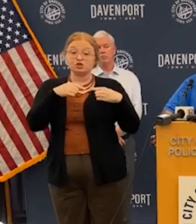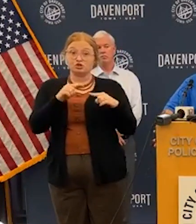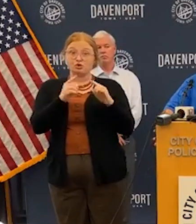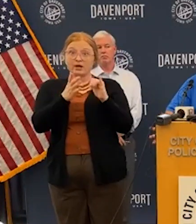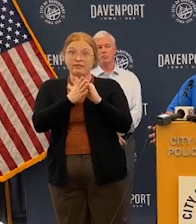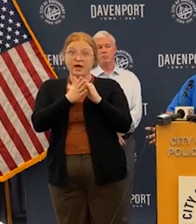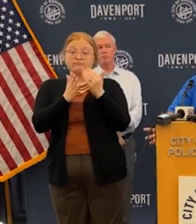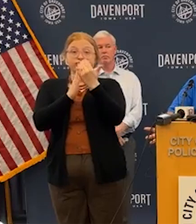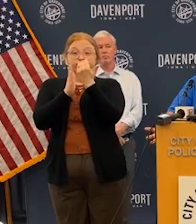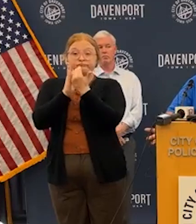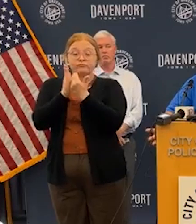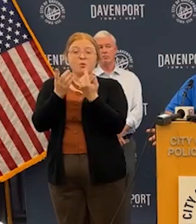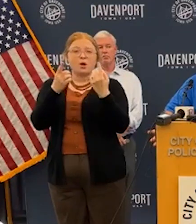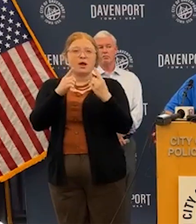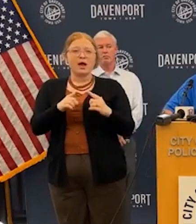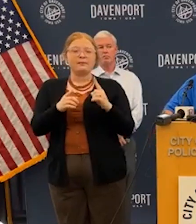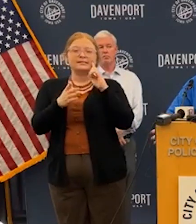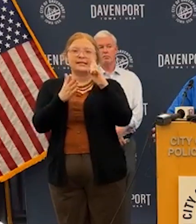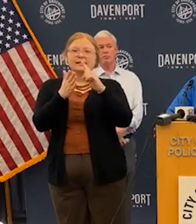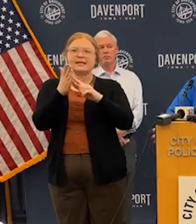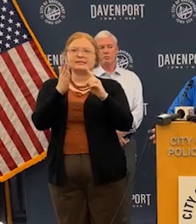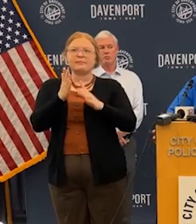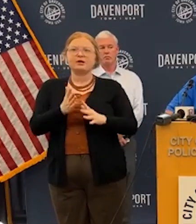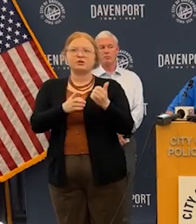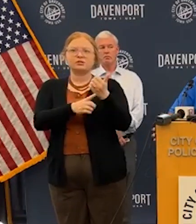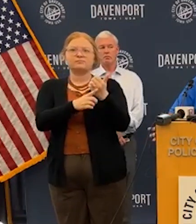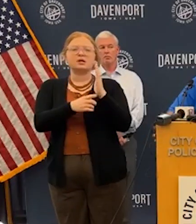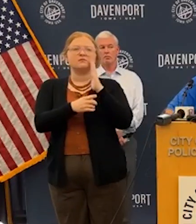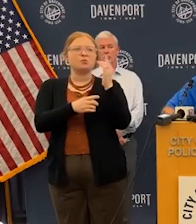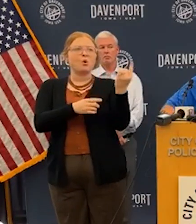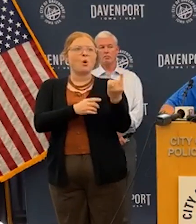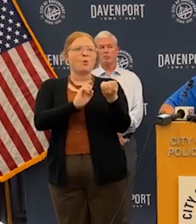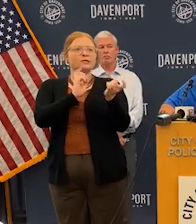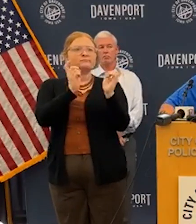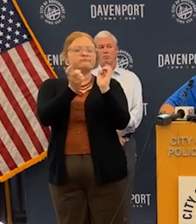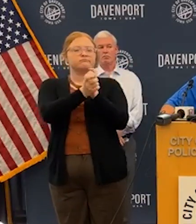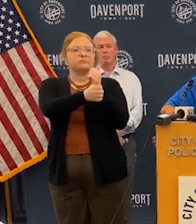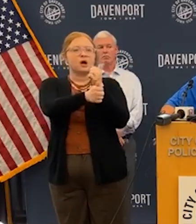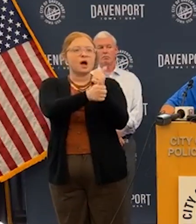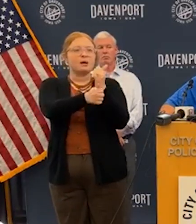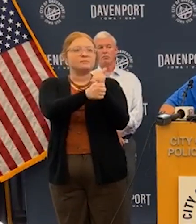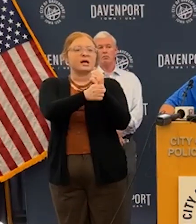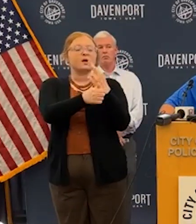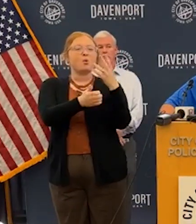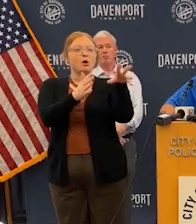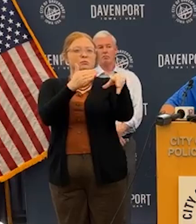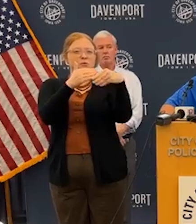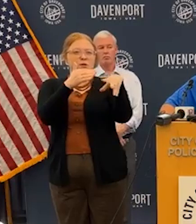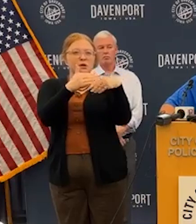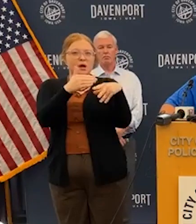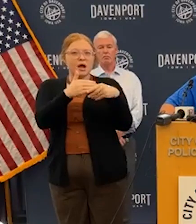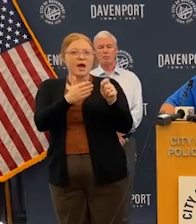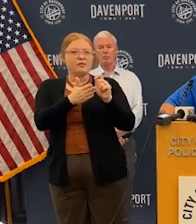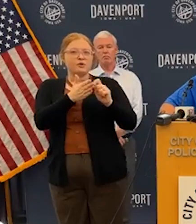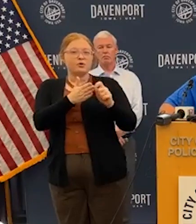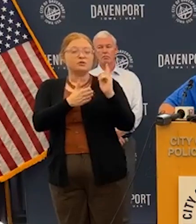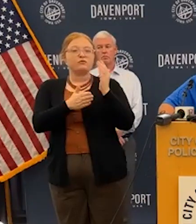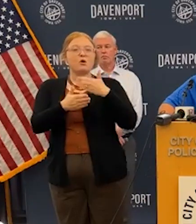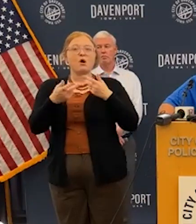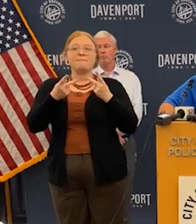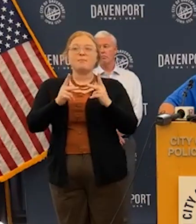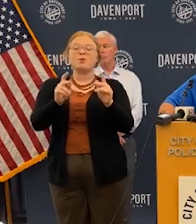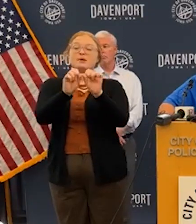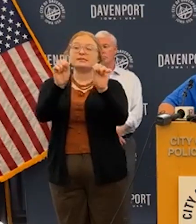make numerous inspections, so they'll constantly update things or revise, you know, put their notes into our permitting system.